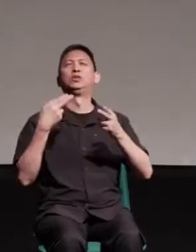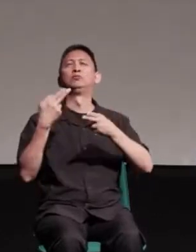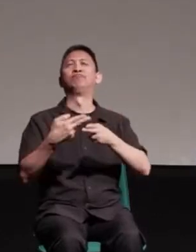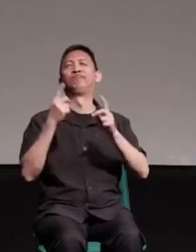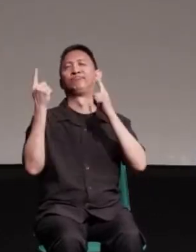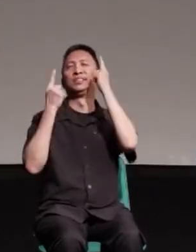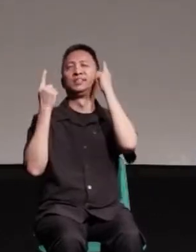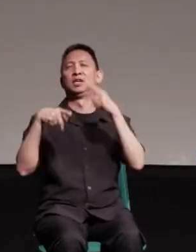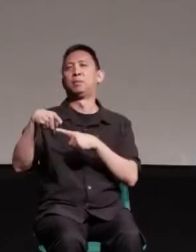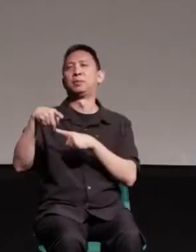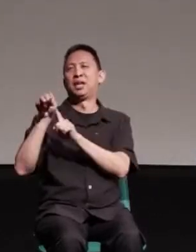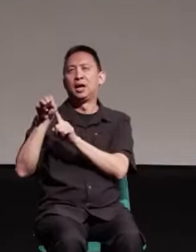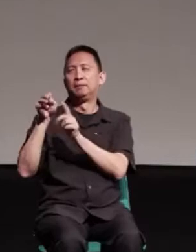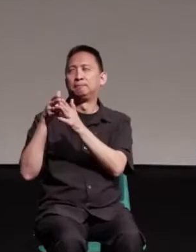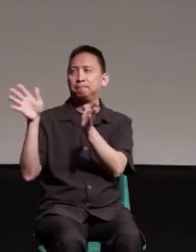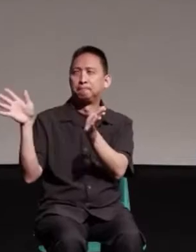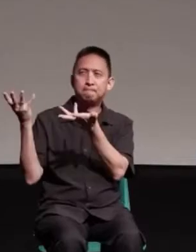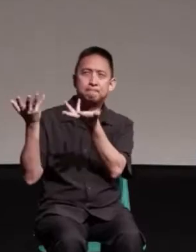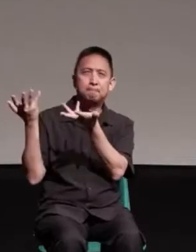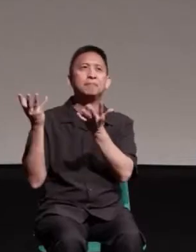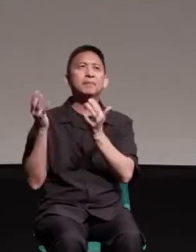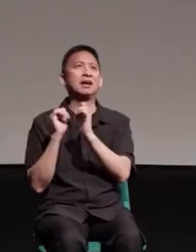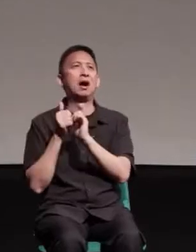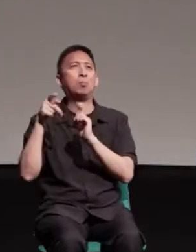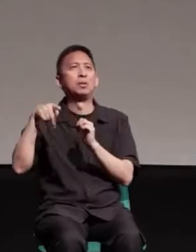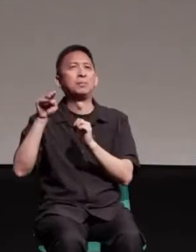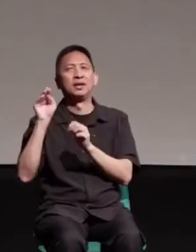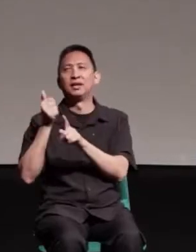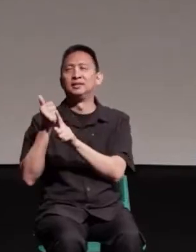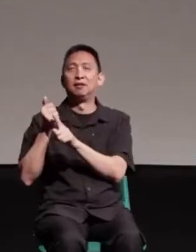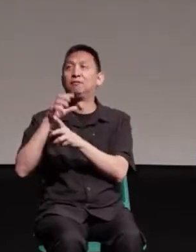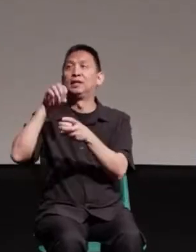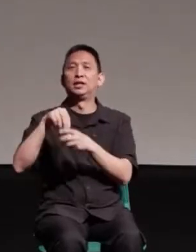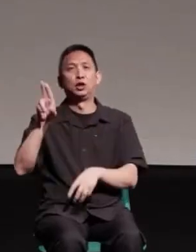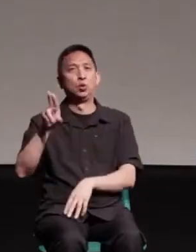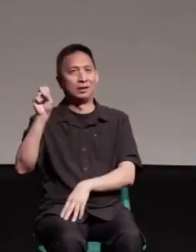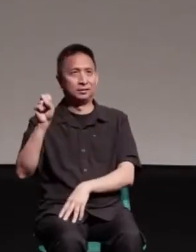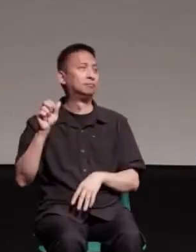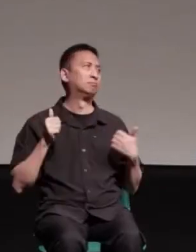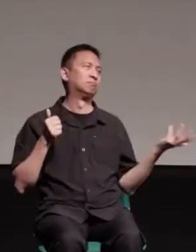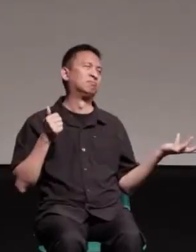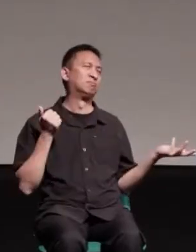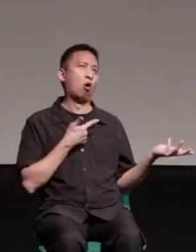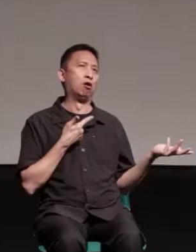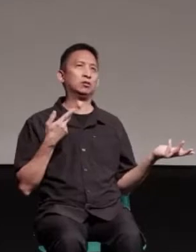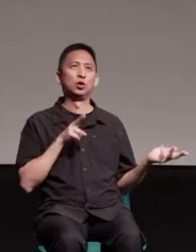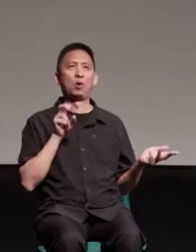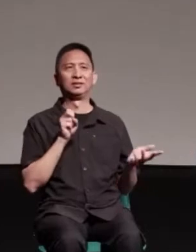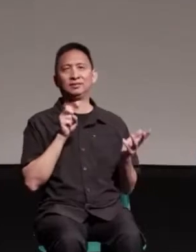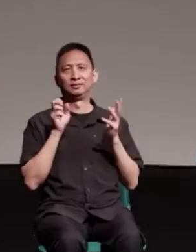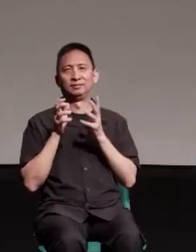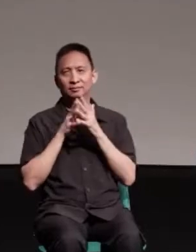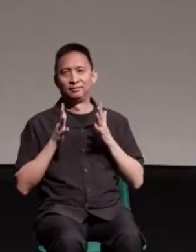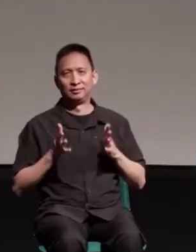and how has public media, especially in the US, because all of us are US based on this panel, how